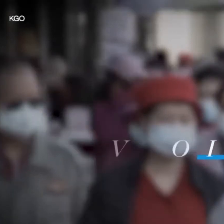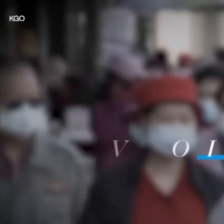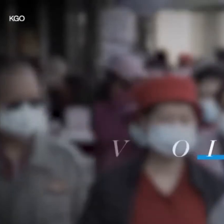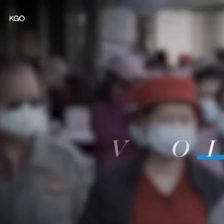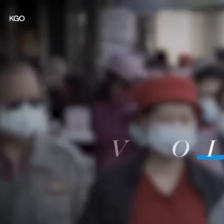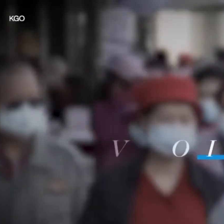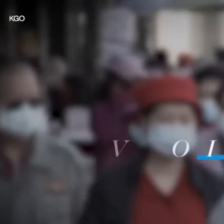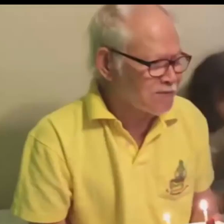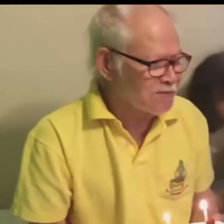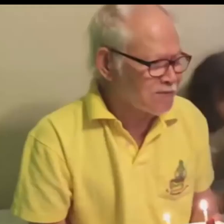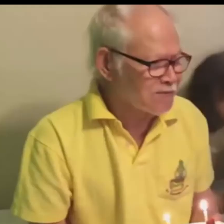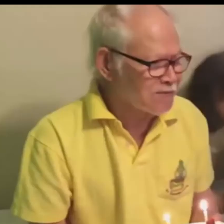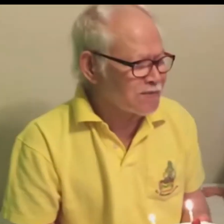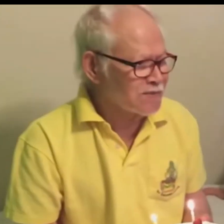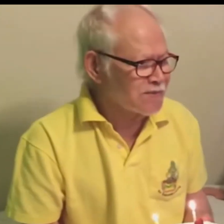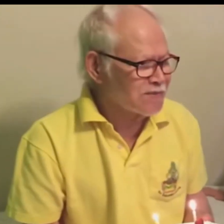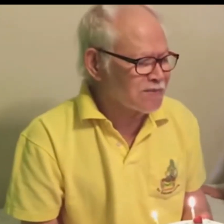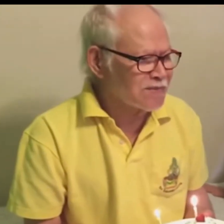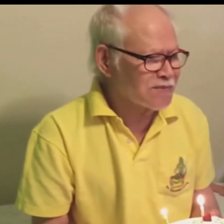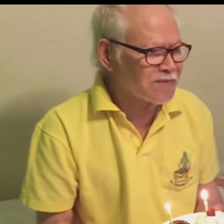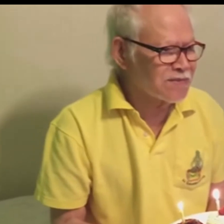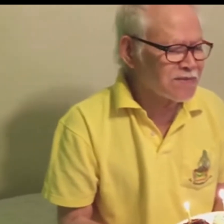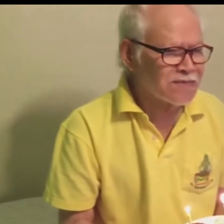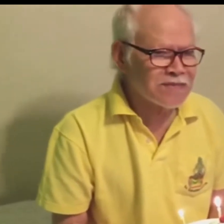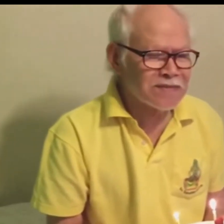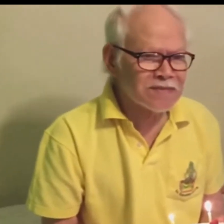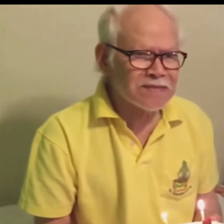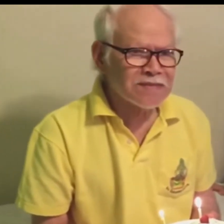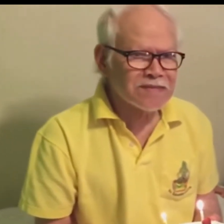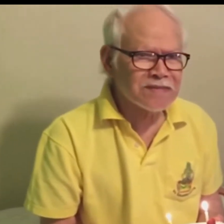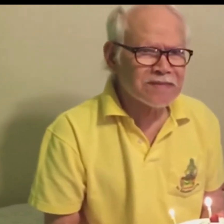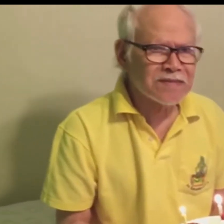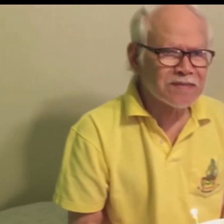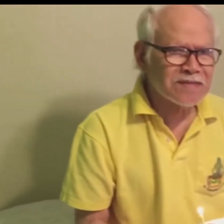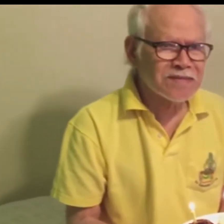Happy birthday to you. My father,